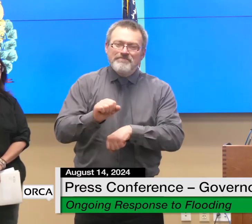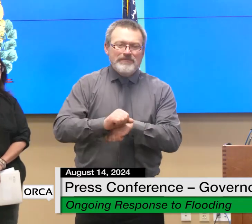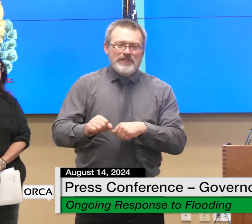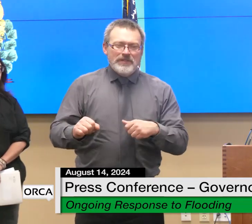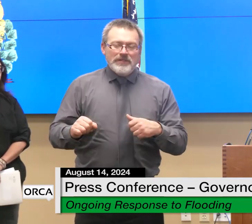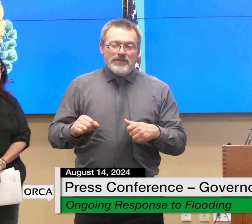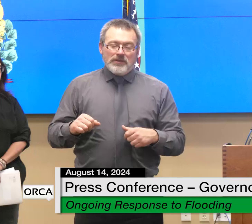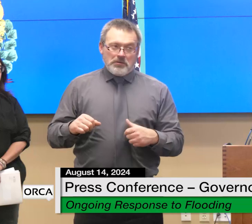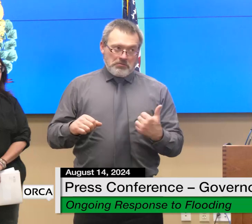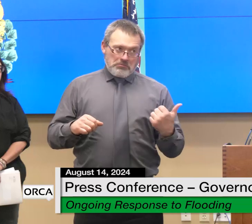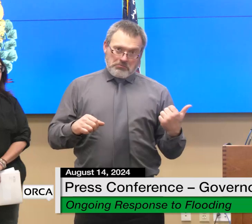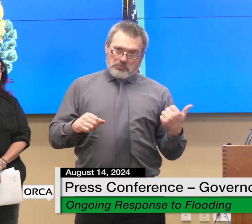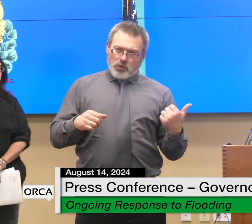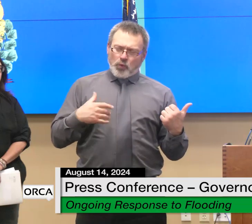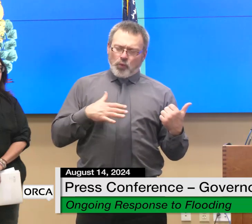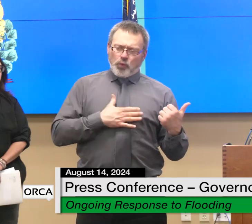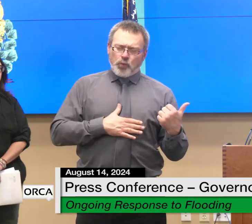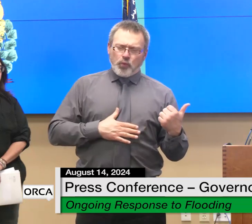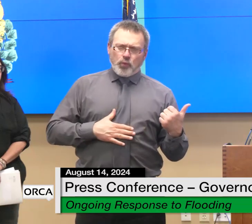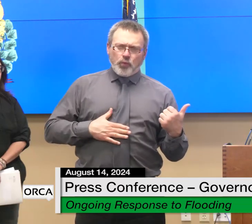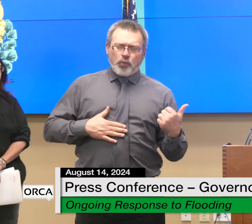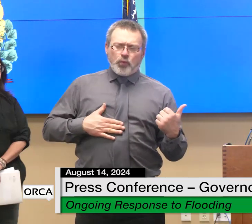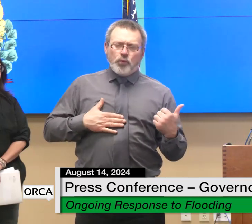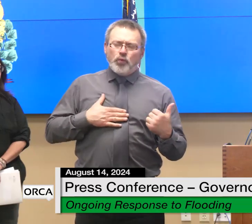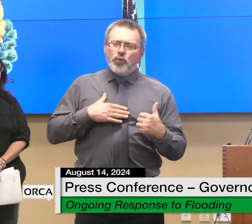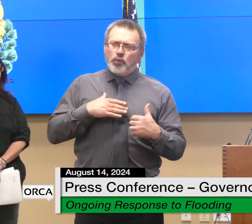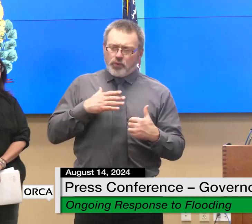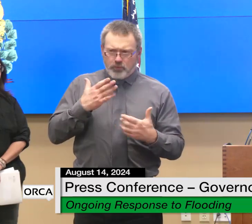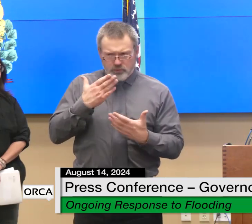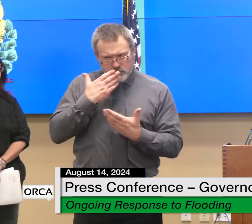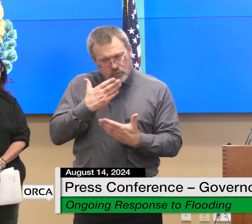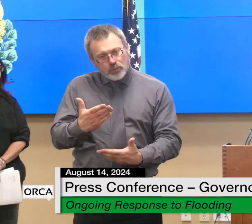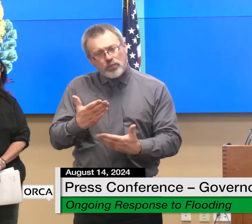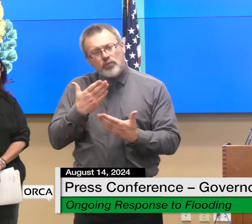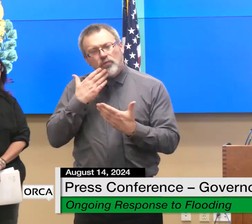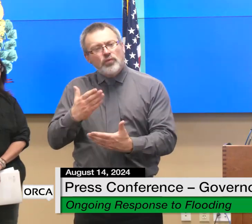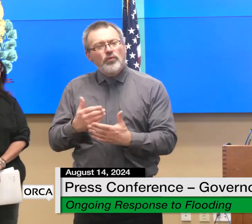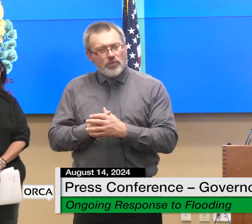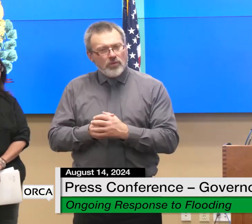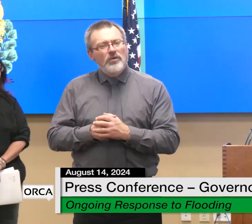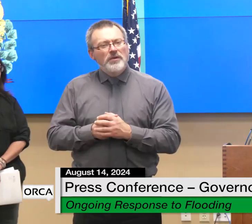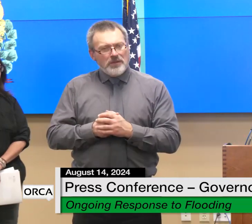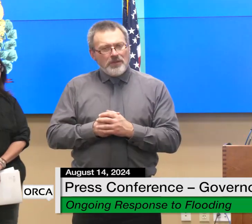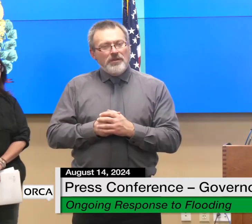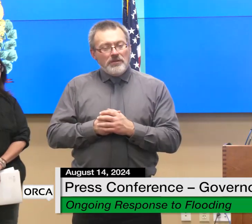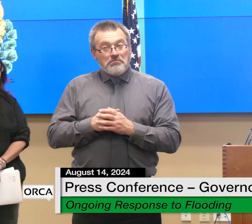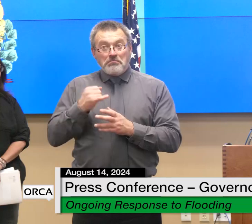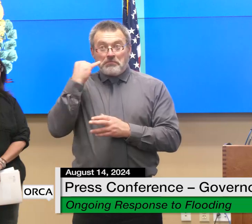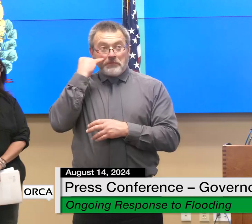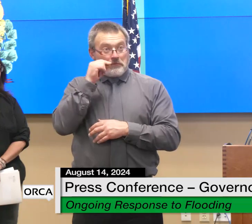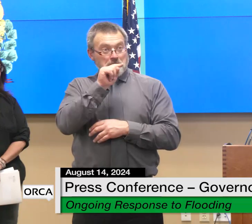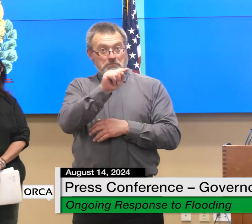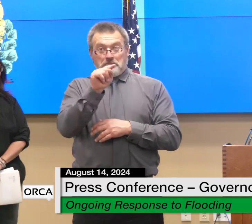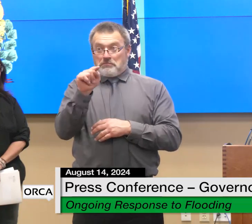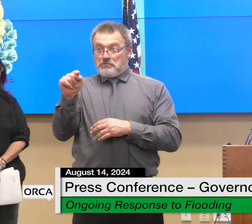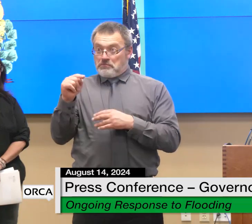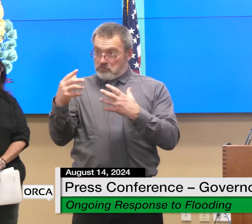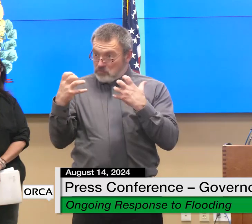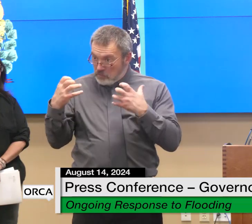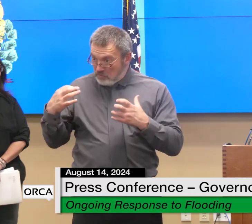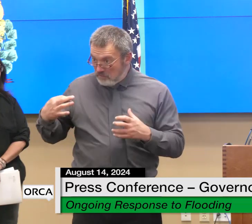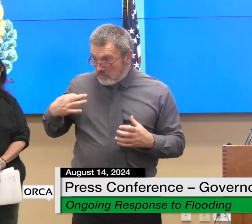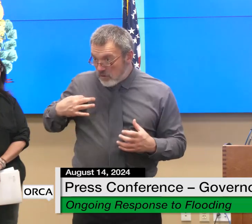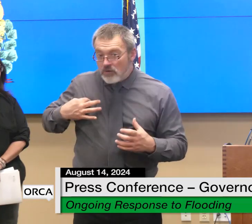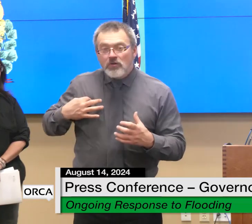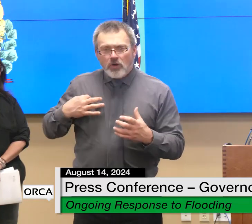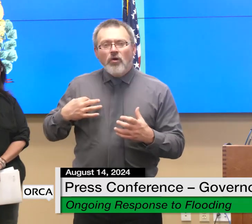appreciate. If you're looking to volunteer, it's not too late. Get involved with your local recovery group or